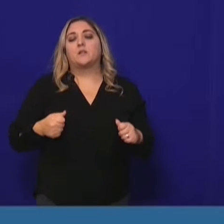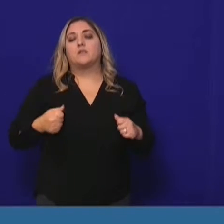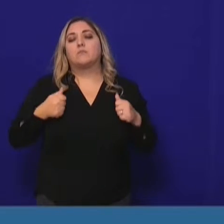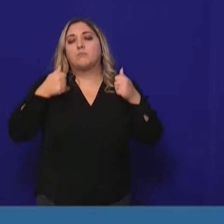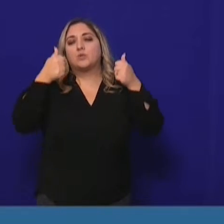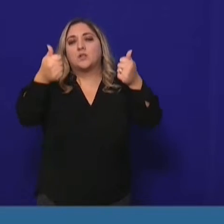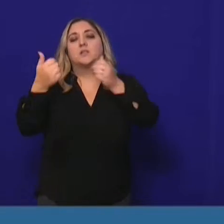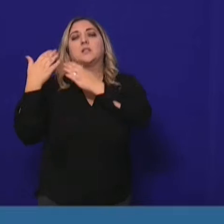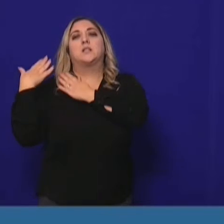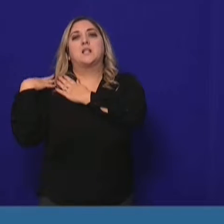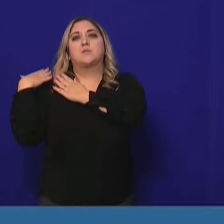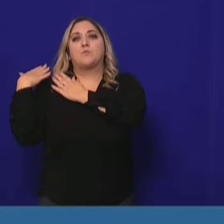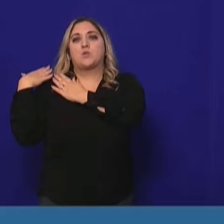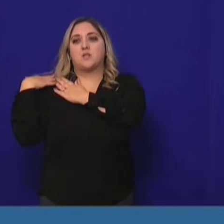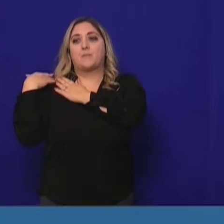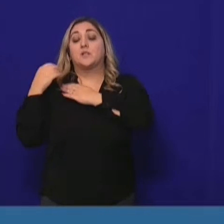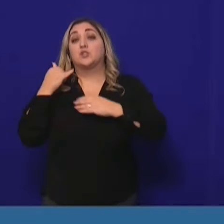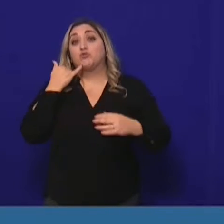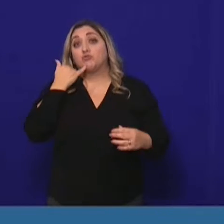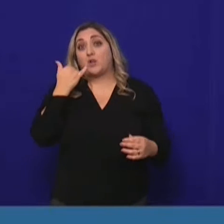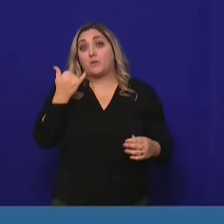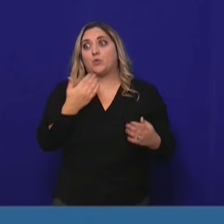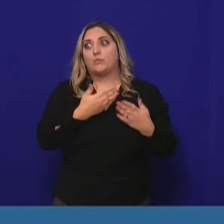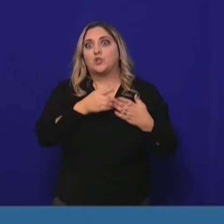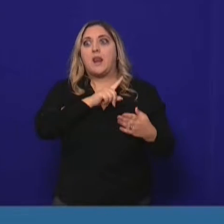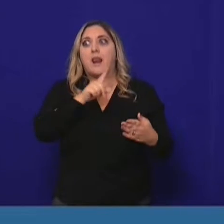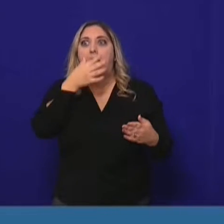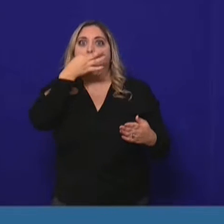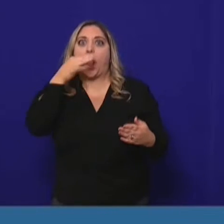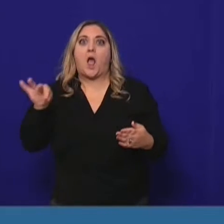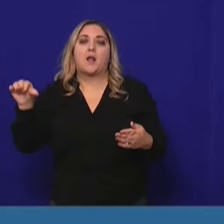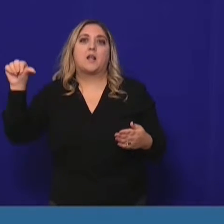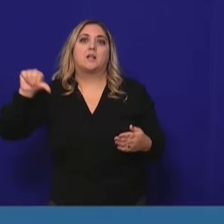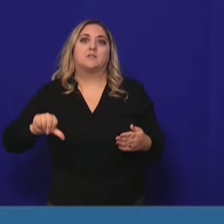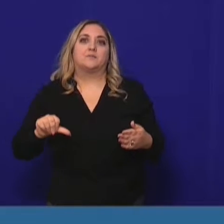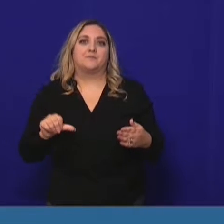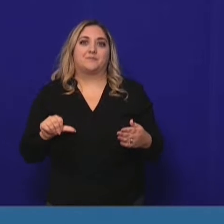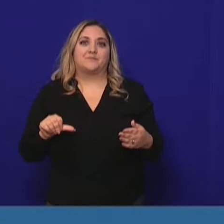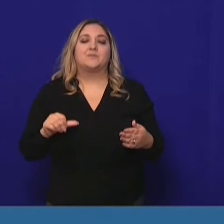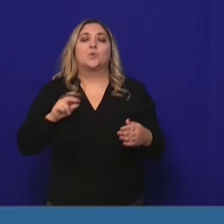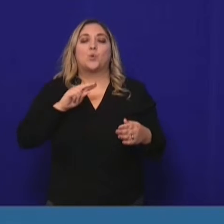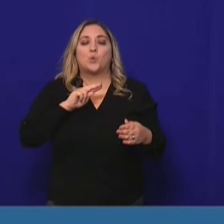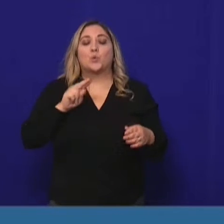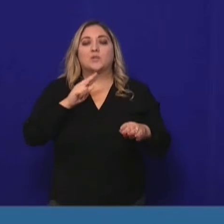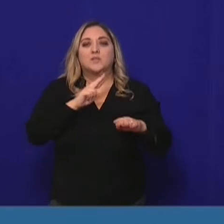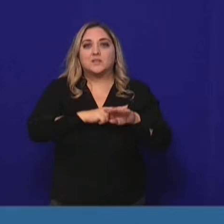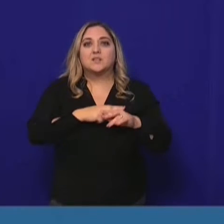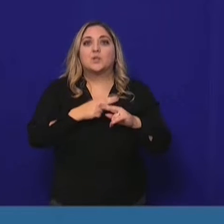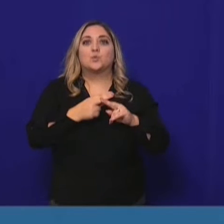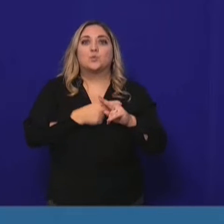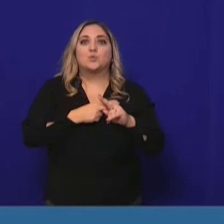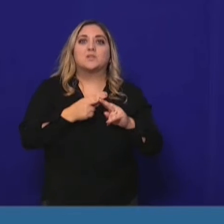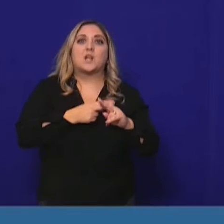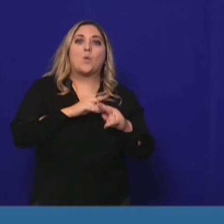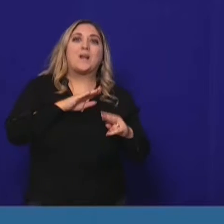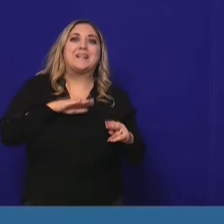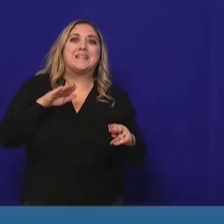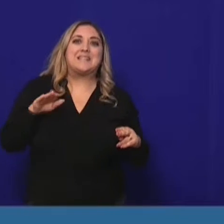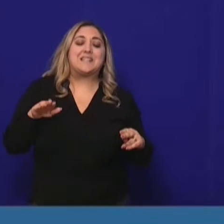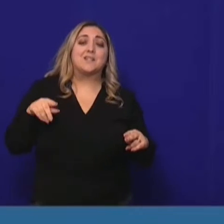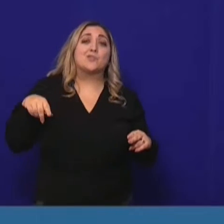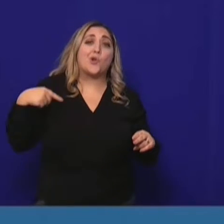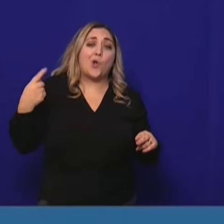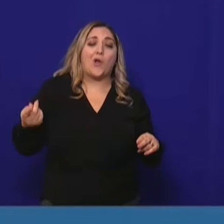Niftakru nkunu responsabbli biex intom iċċemplulna ħalli aħna propju kif qed inti dik id-doża propju mbagħad nkun nistgħu ngħadduha